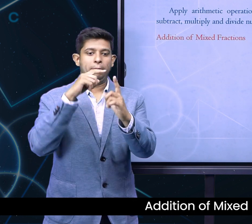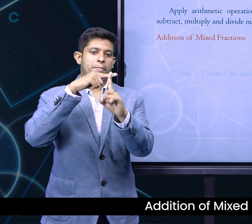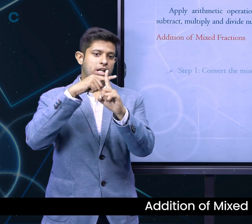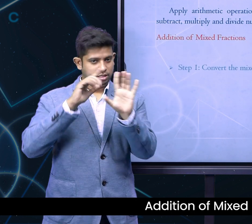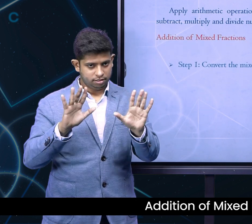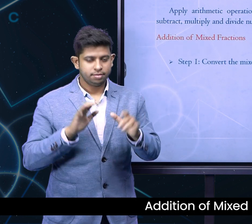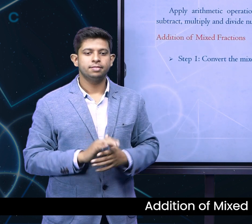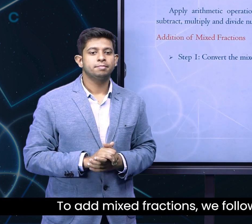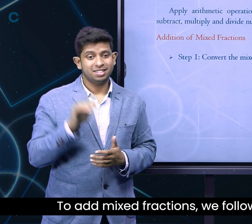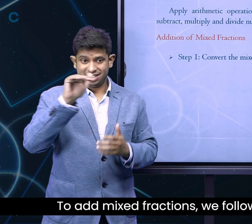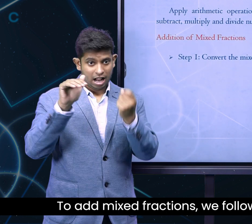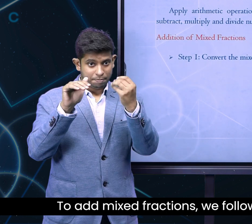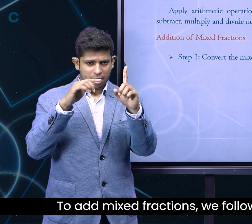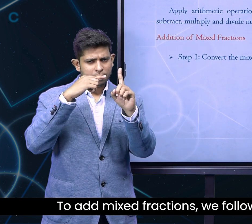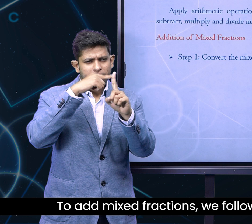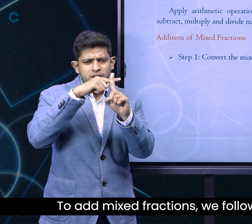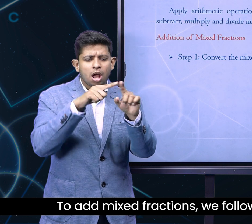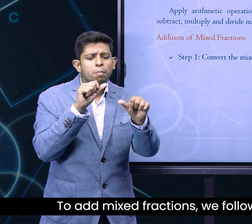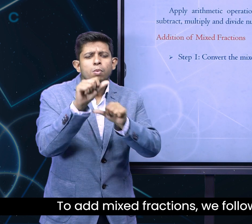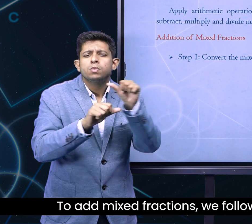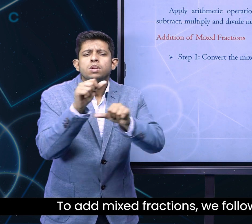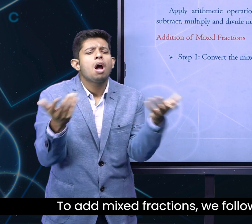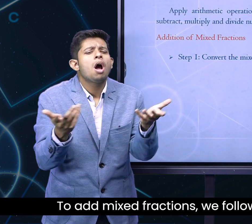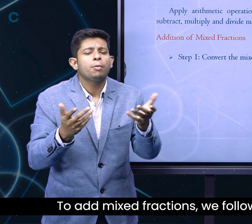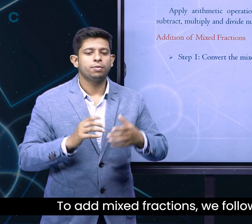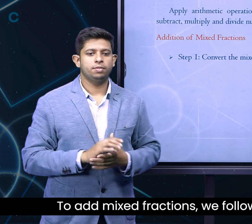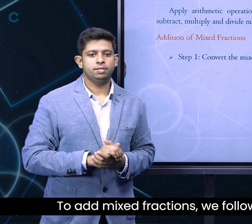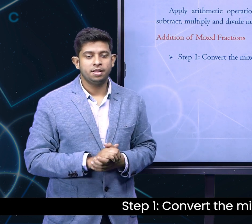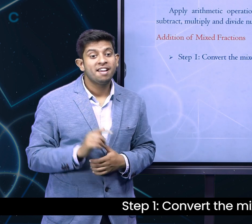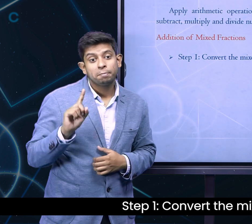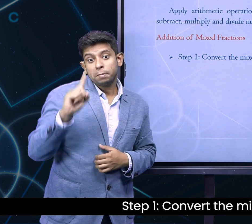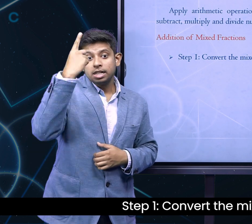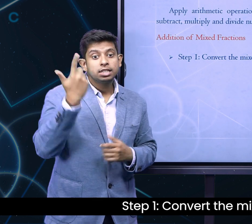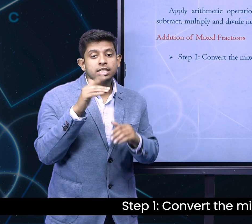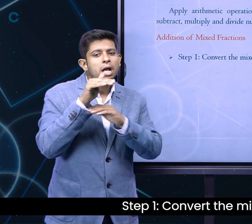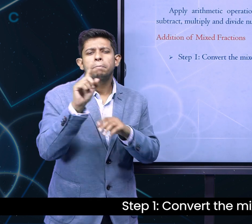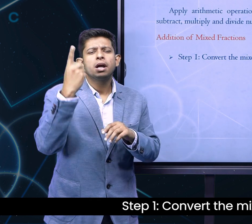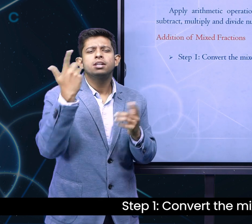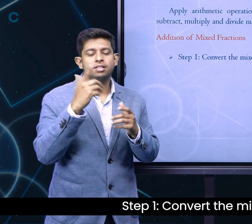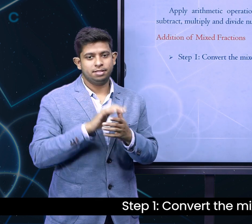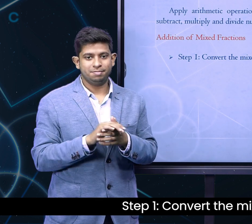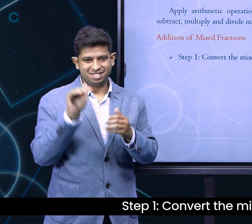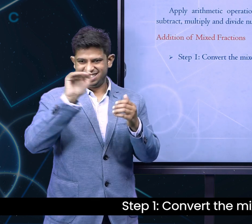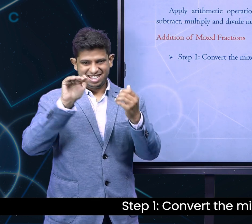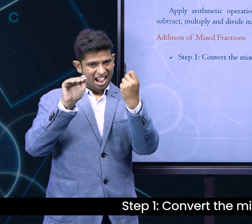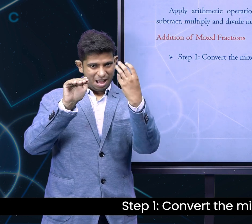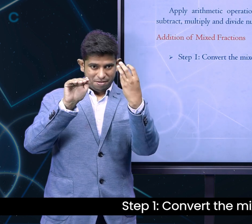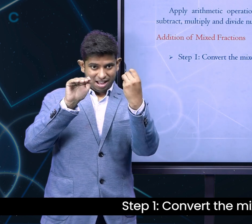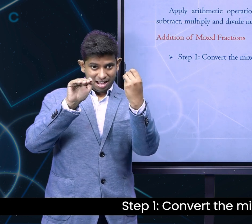mixed fractions. To add mixed fractions, we follow the steps given below. Step 1. Convert the mixed